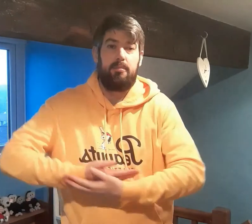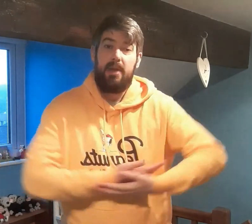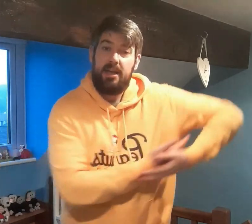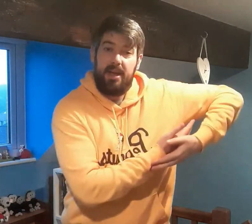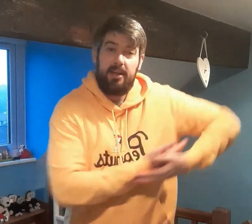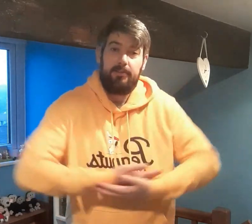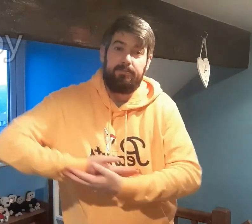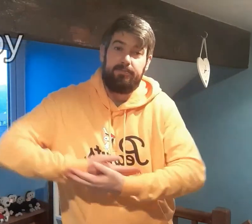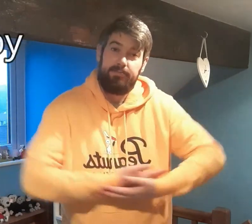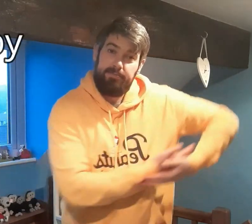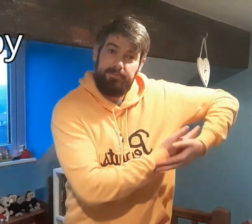Baby.